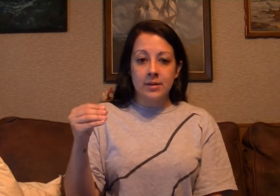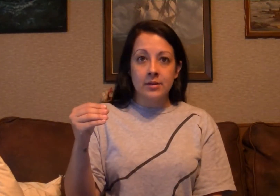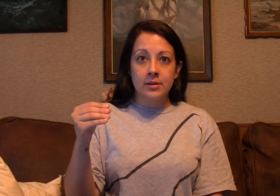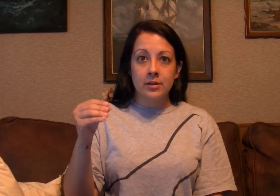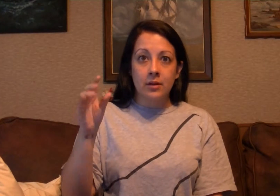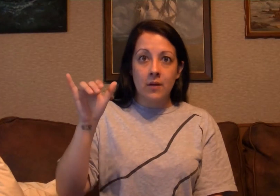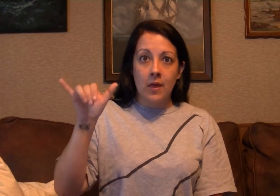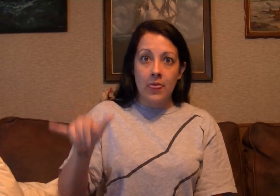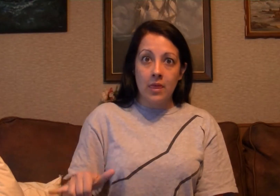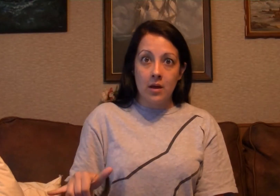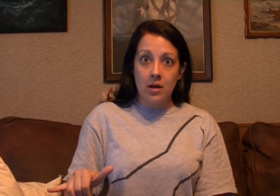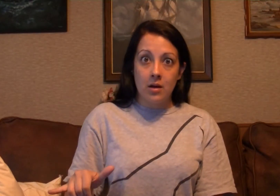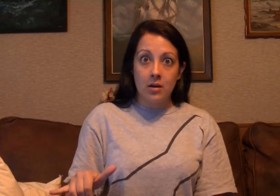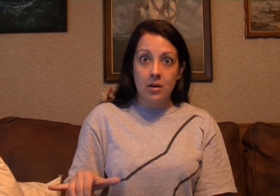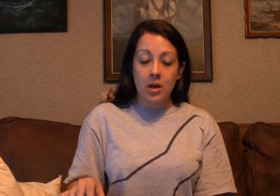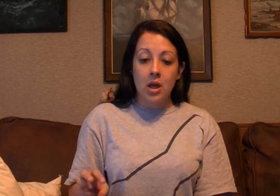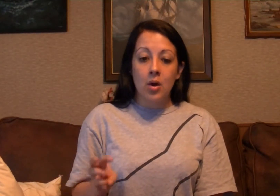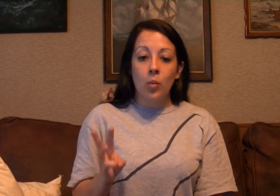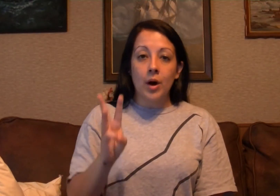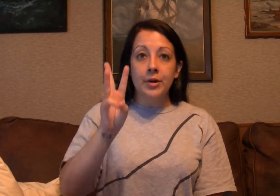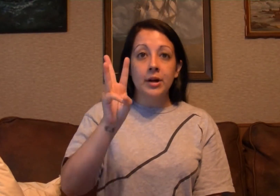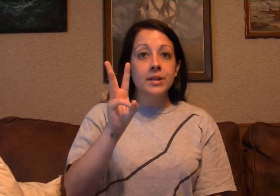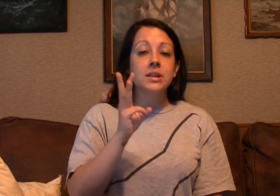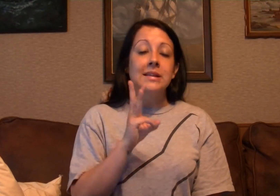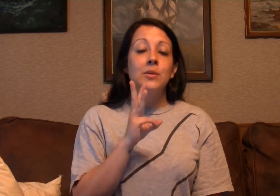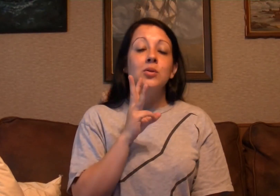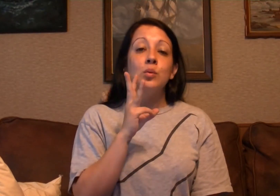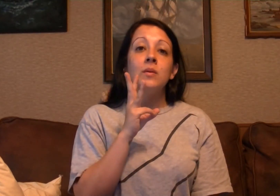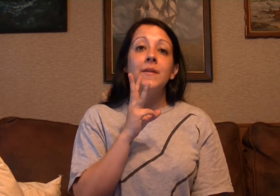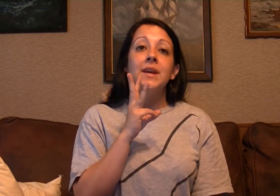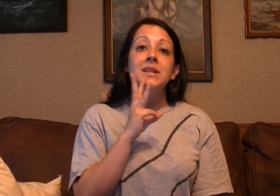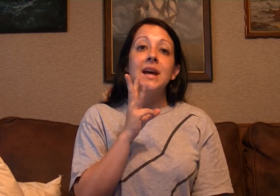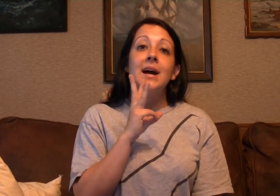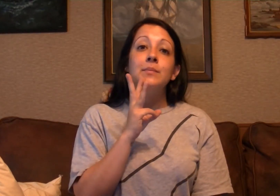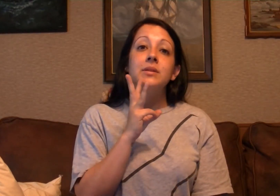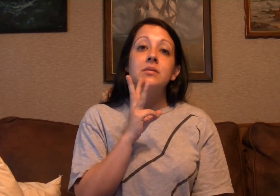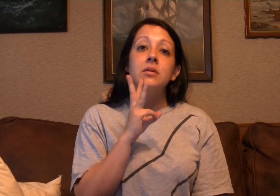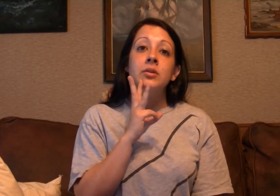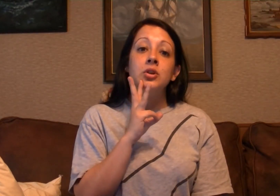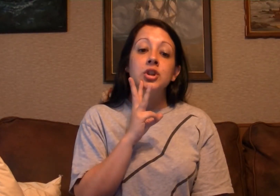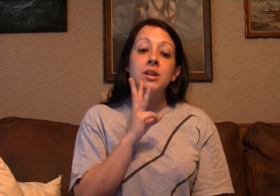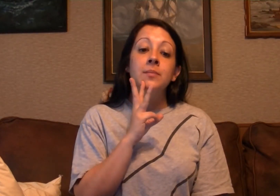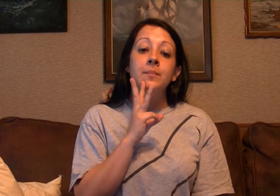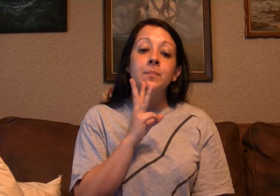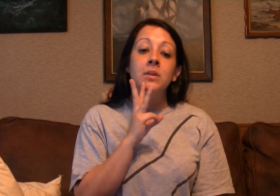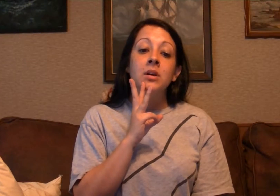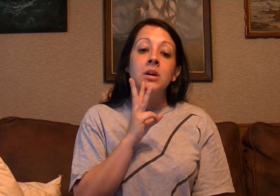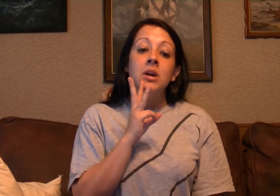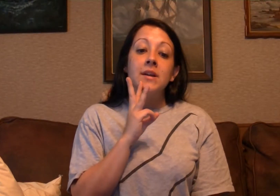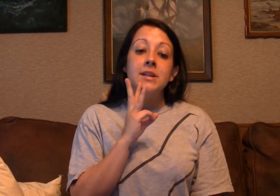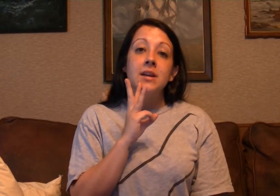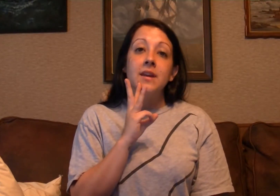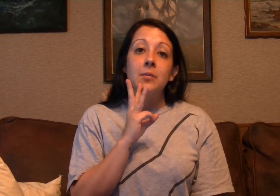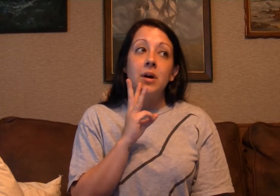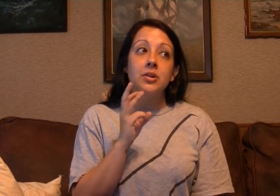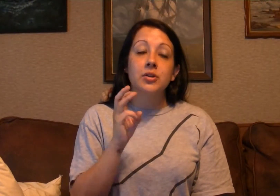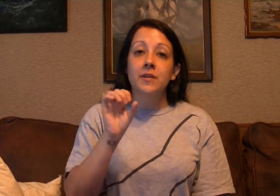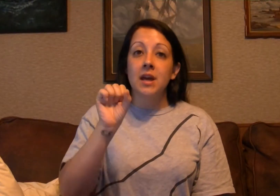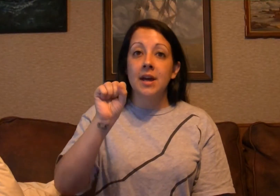And the water is a W that taps on your chin, and to get that apostrophe